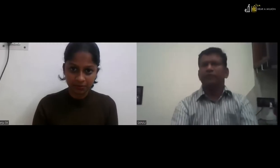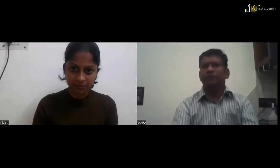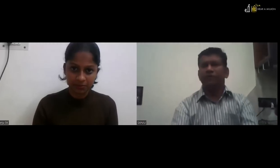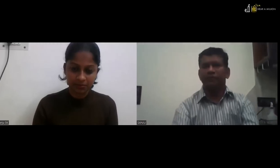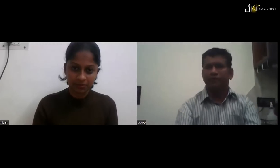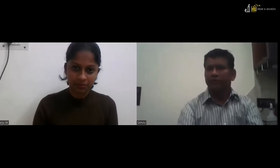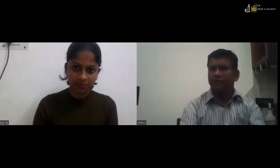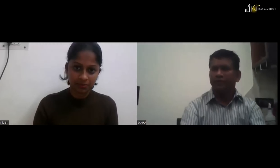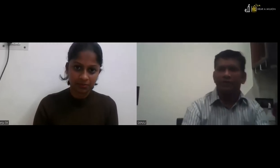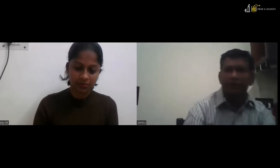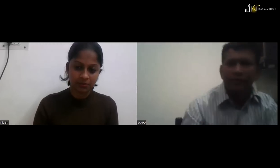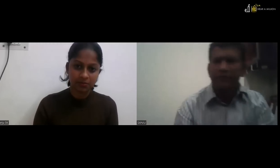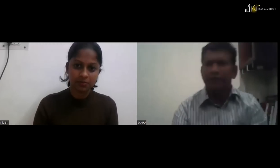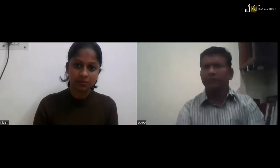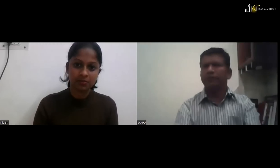bit blur.